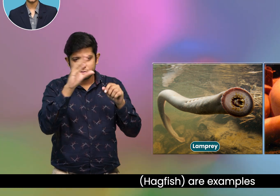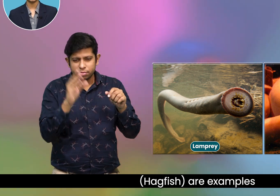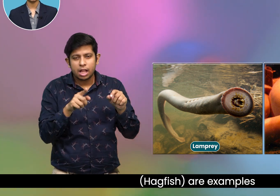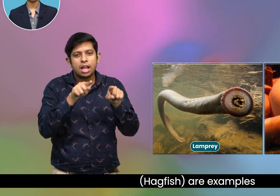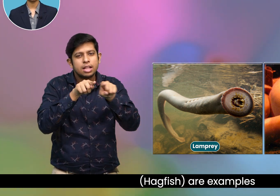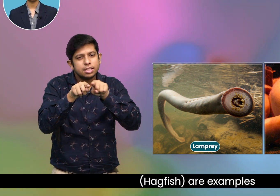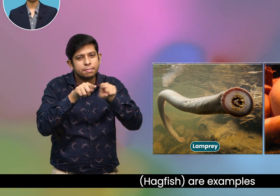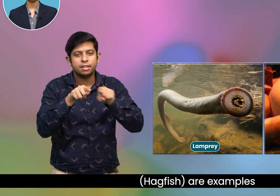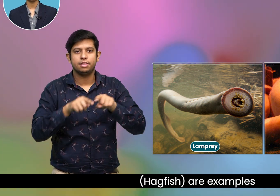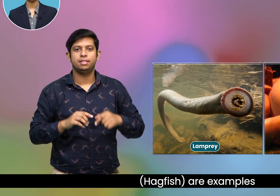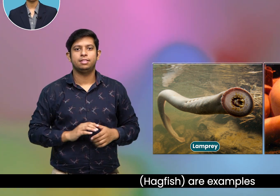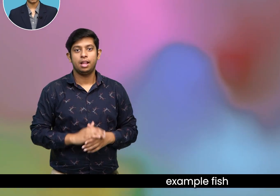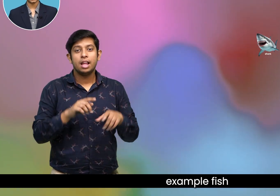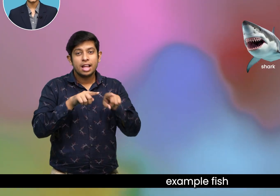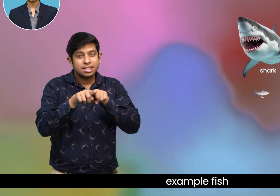examples.